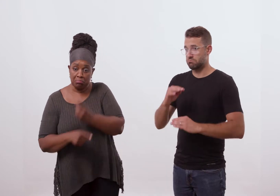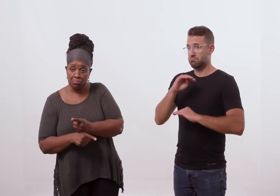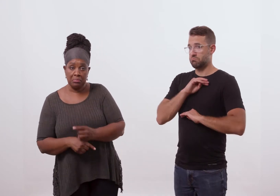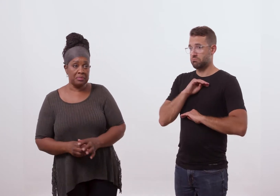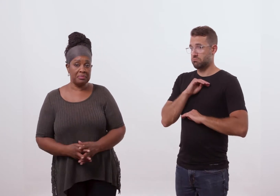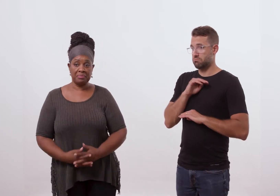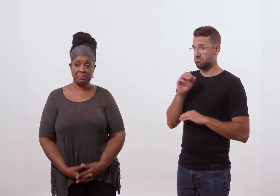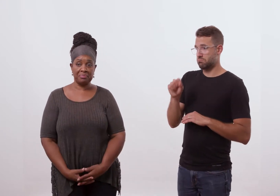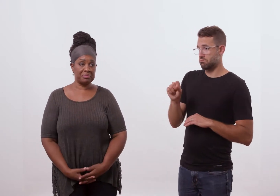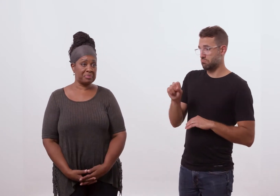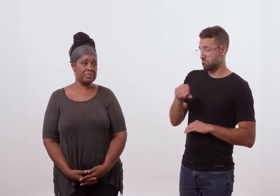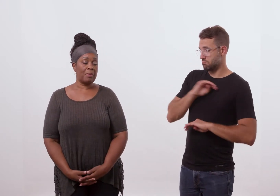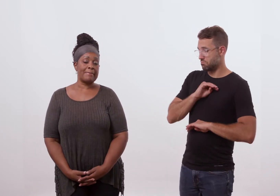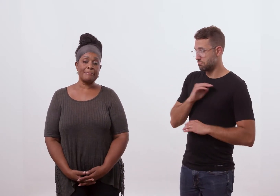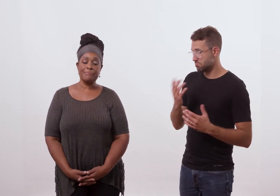Here you go, little one.